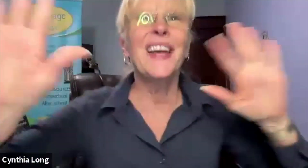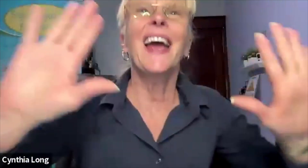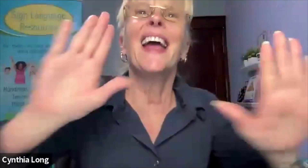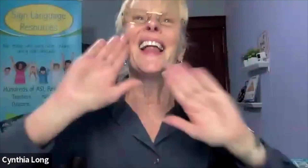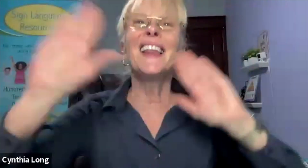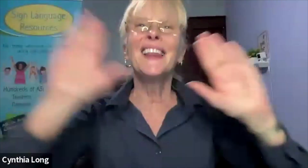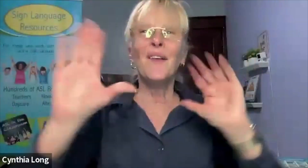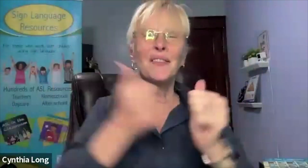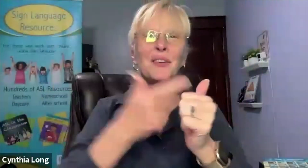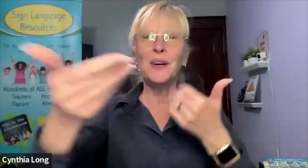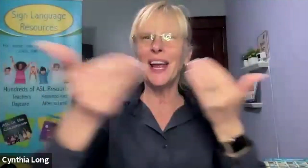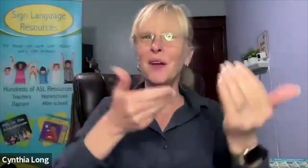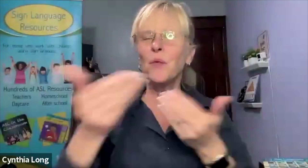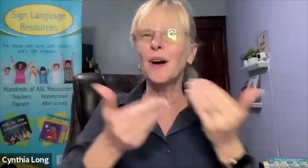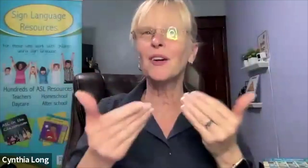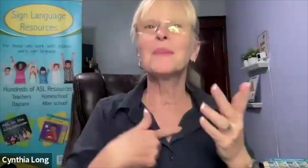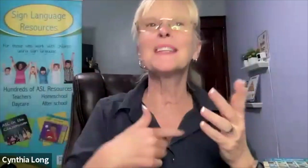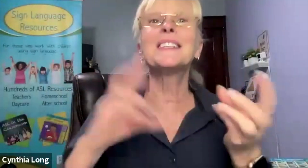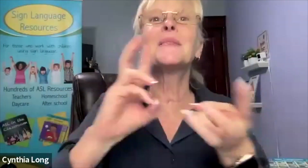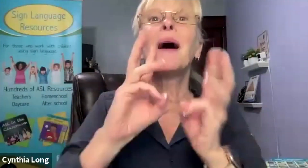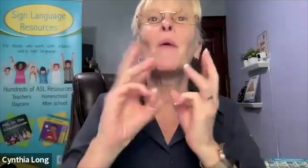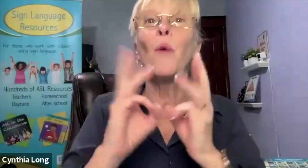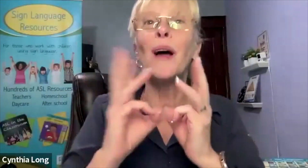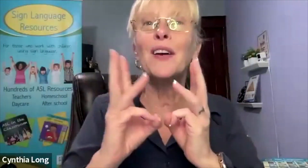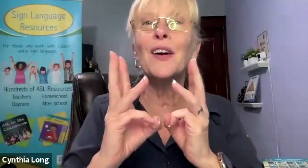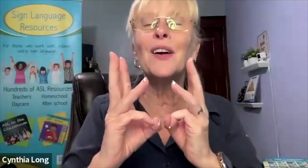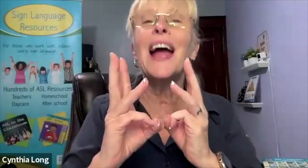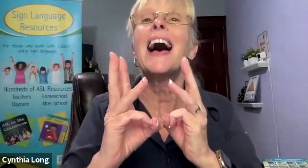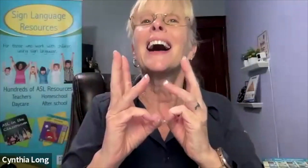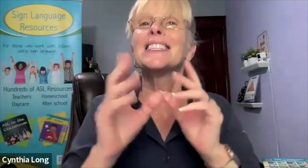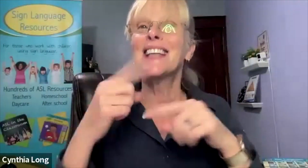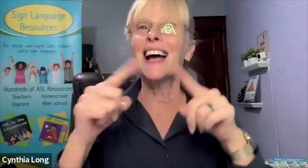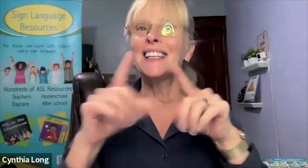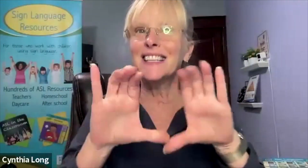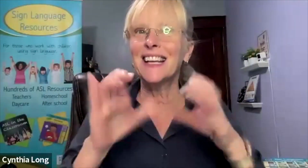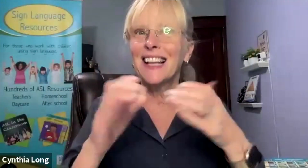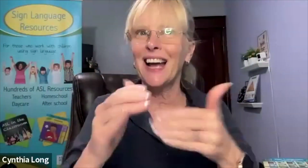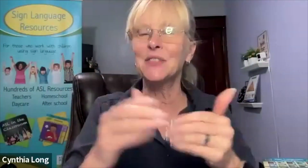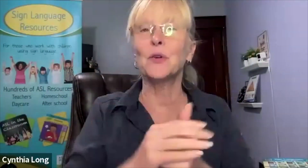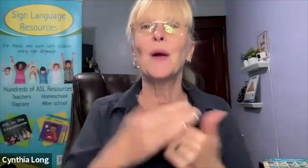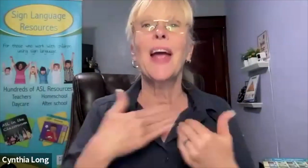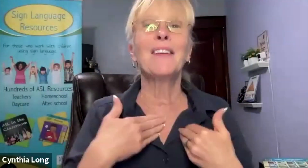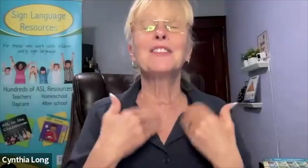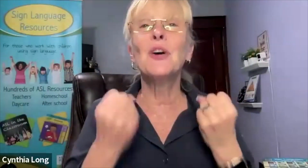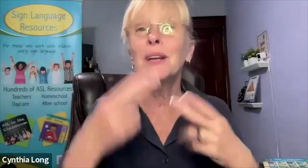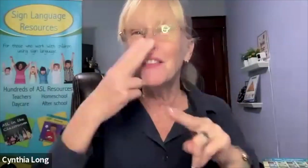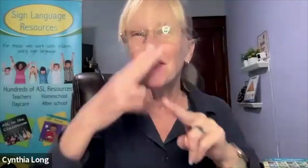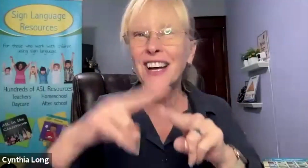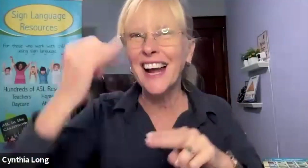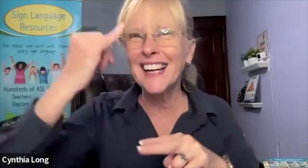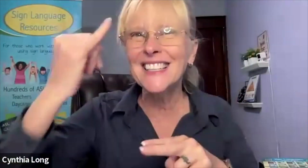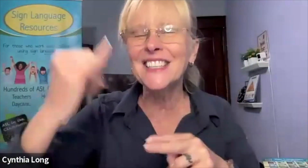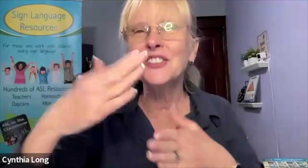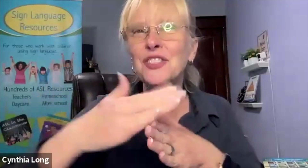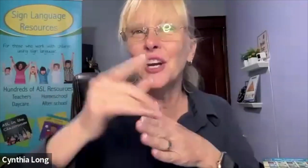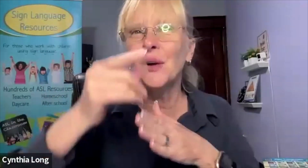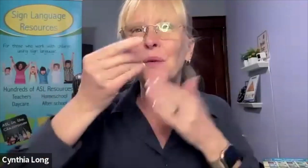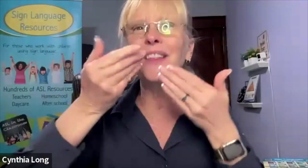Okay, hello everyone and welcome. This is about weather signs in the classroom. We have so many fun ideas to share with